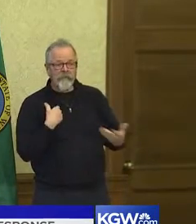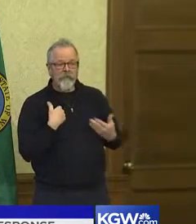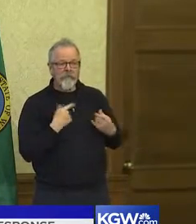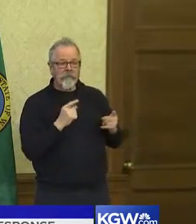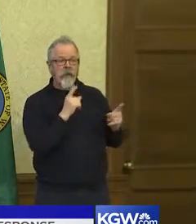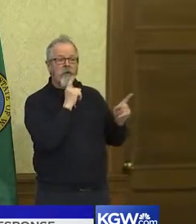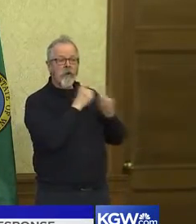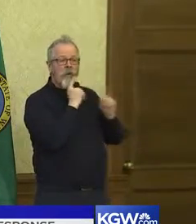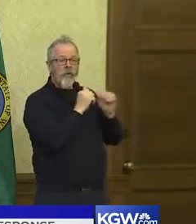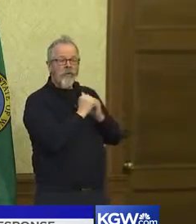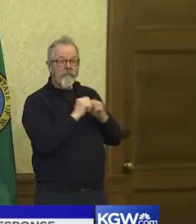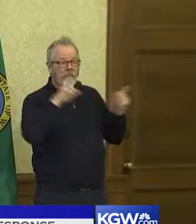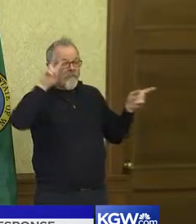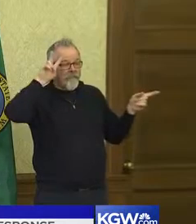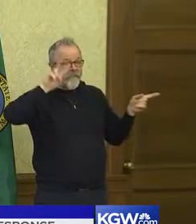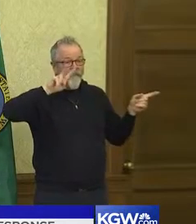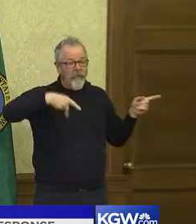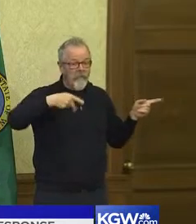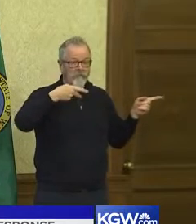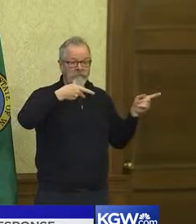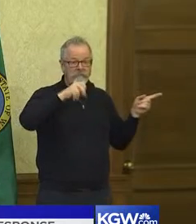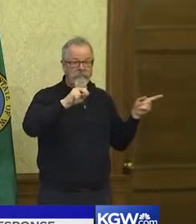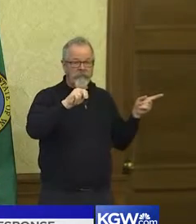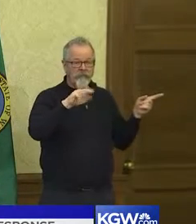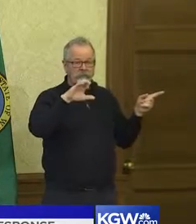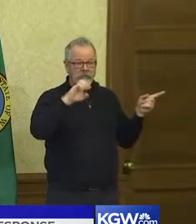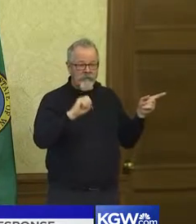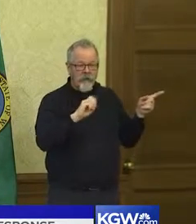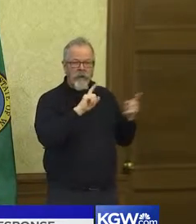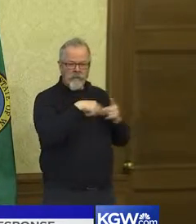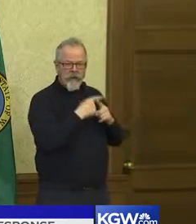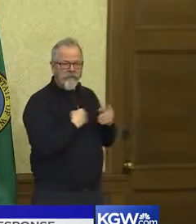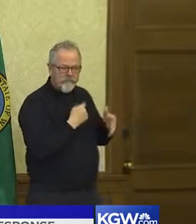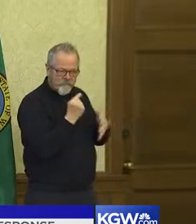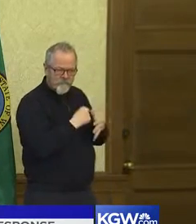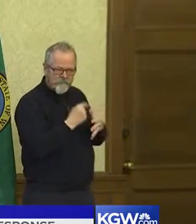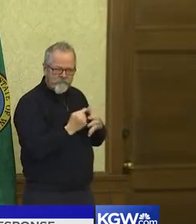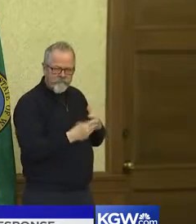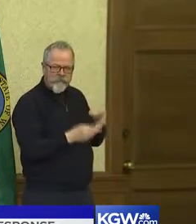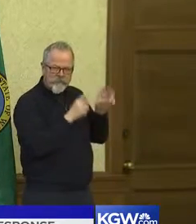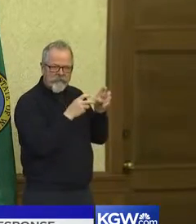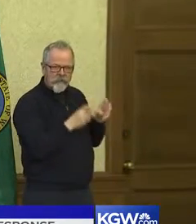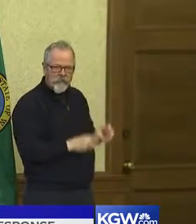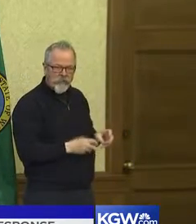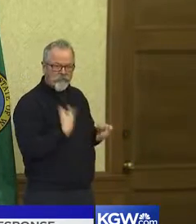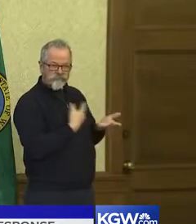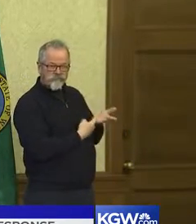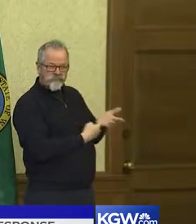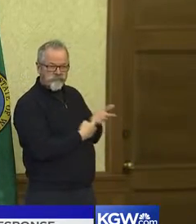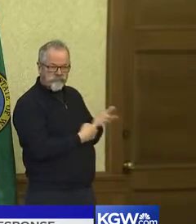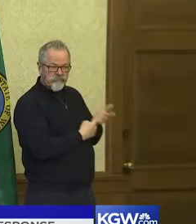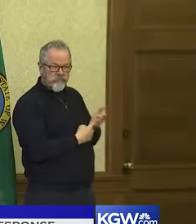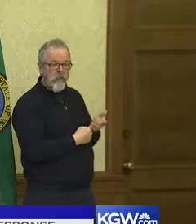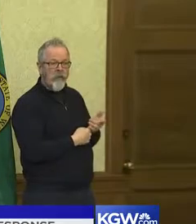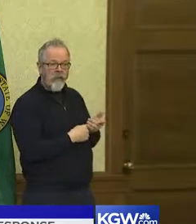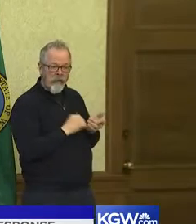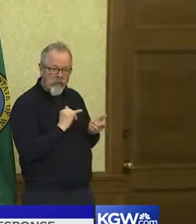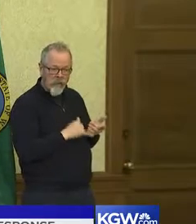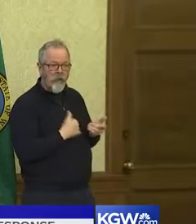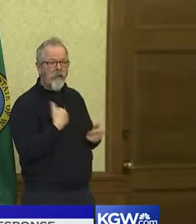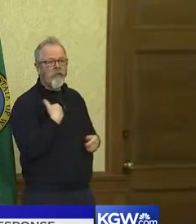issues on quite a number of occasions. I just want to point out that we appreciate the Vice President's communicating with us about this